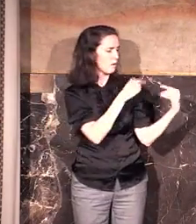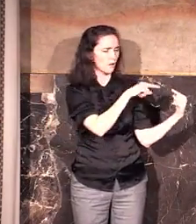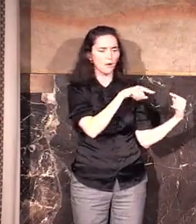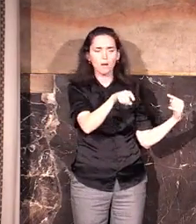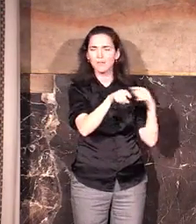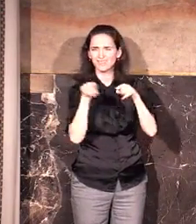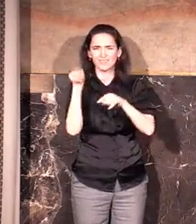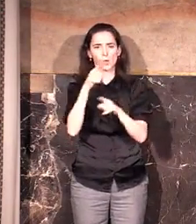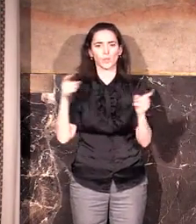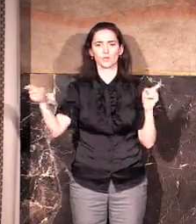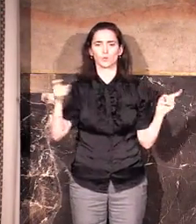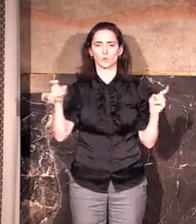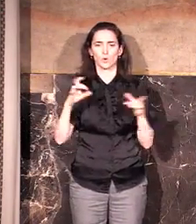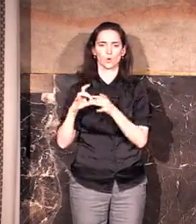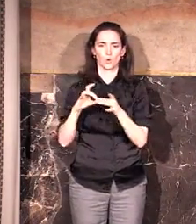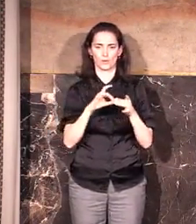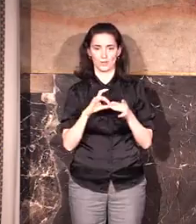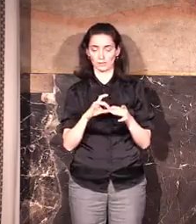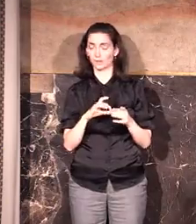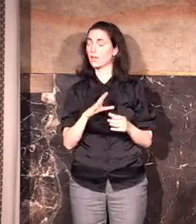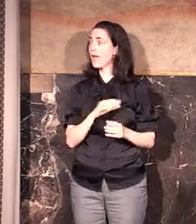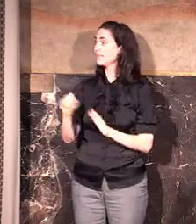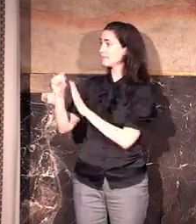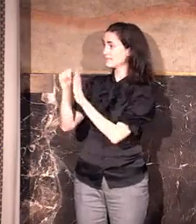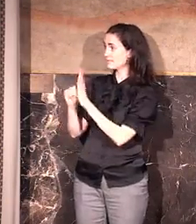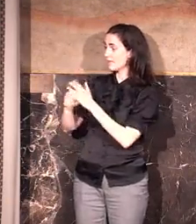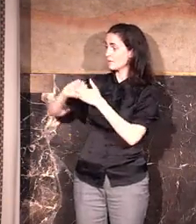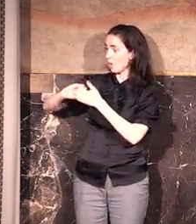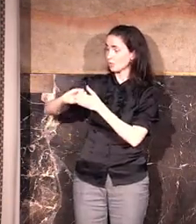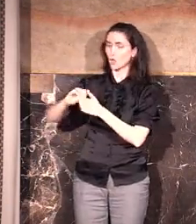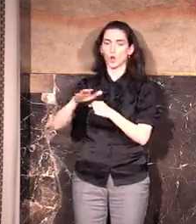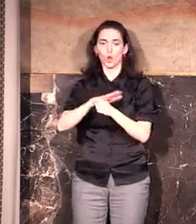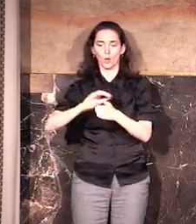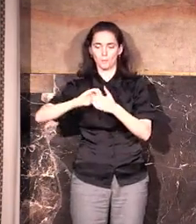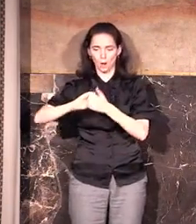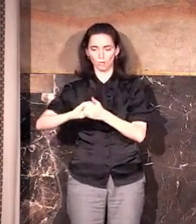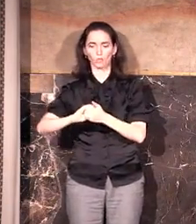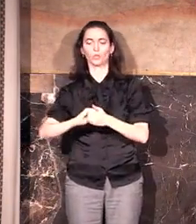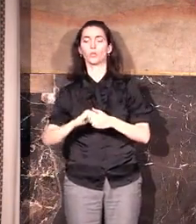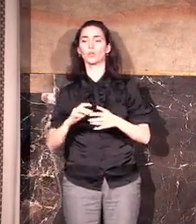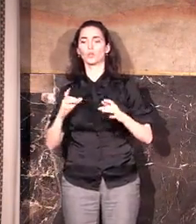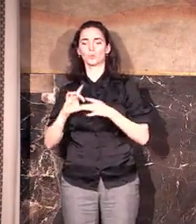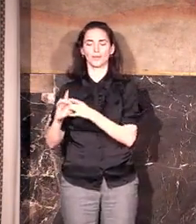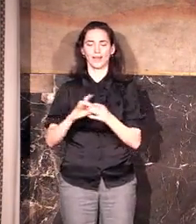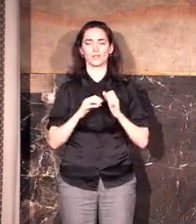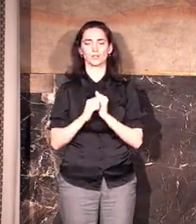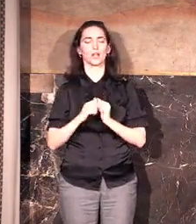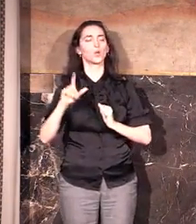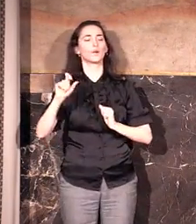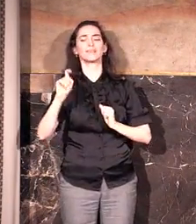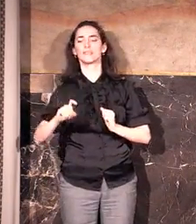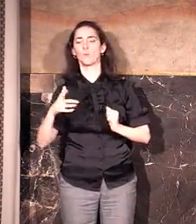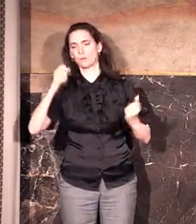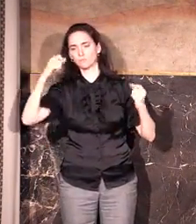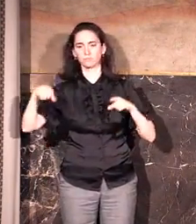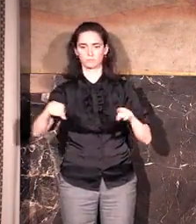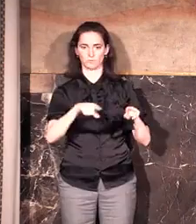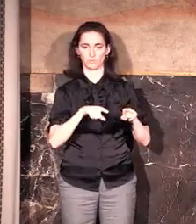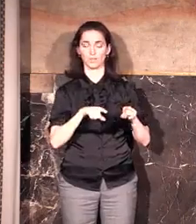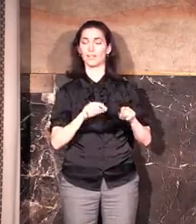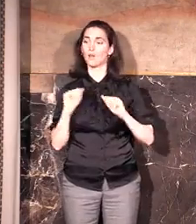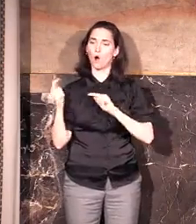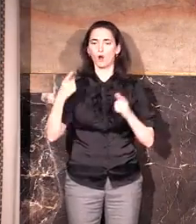with our state, local, and federal partners, we've been able to share a unified message of what Louisiana needs. And you've heard us talk about needing to go to